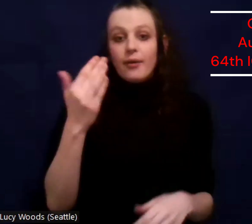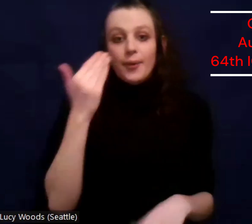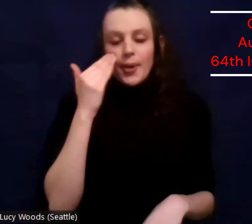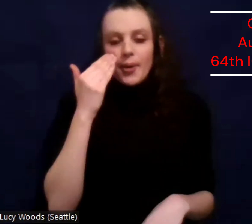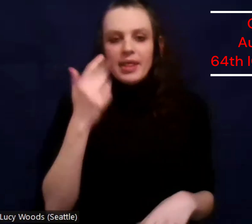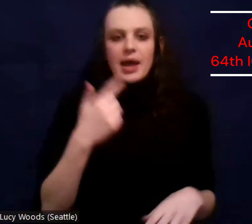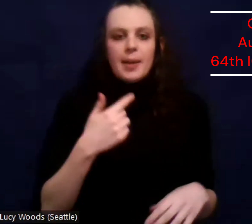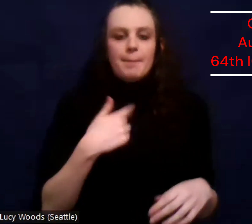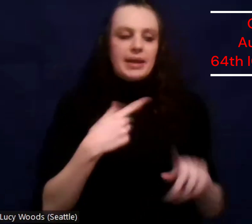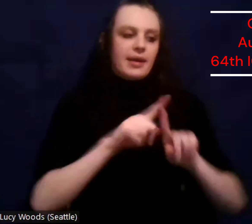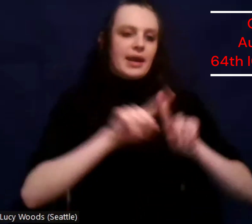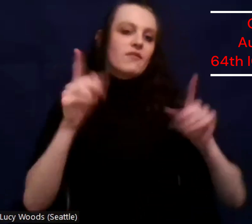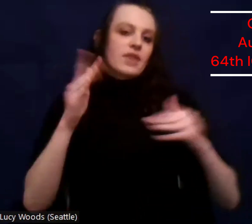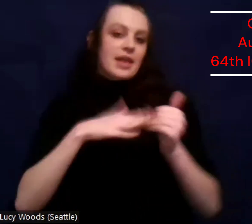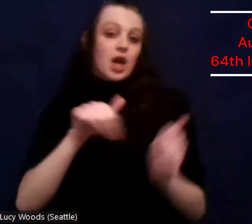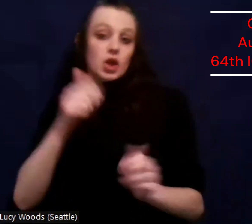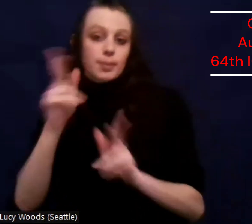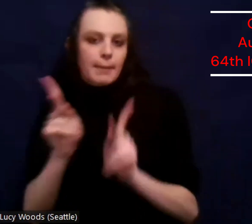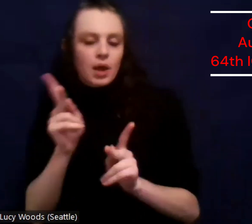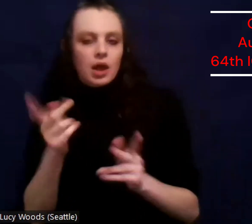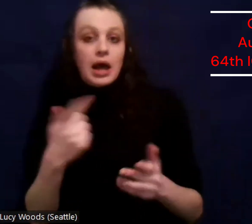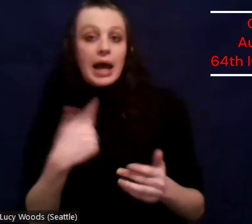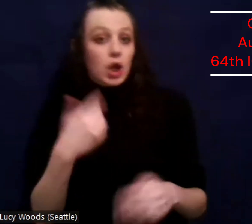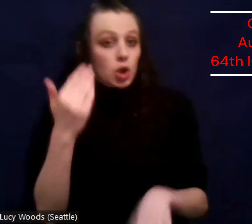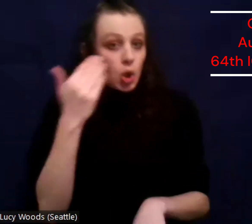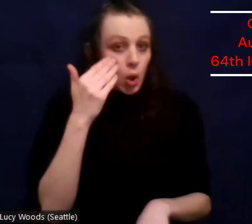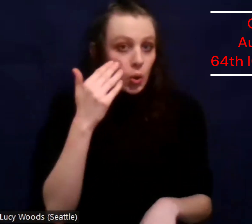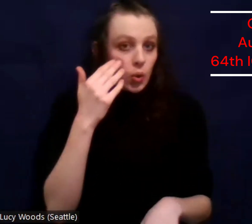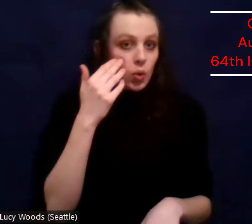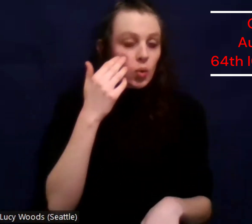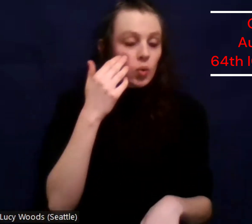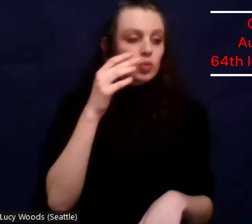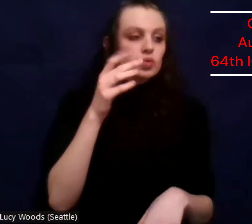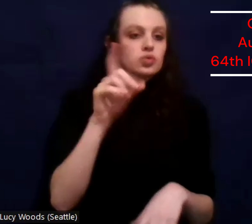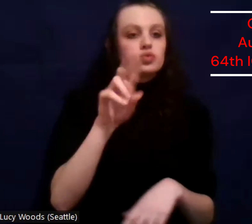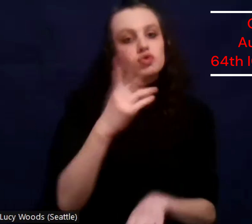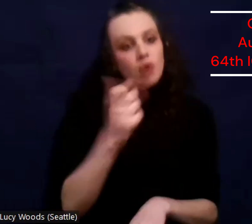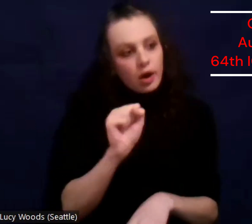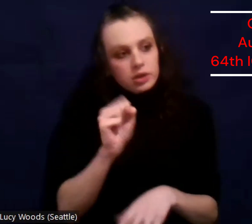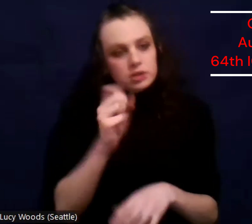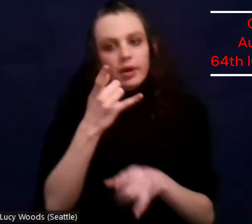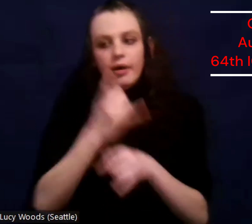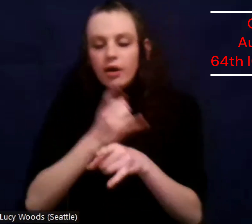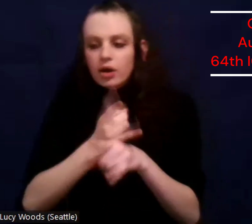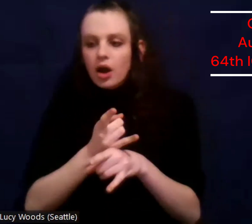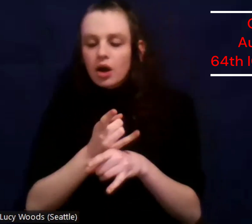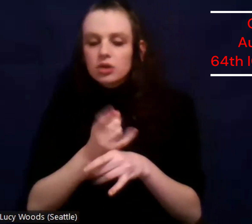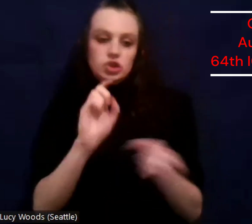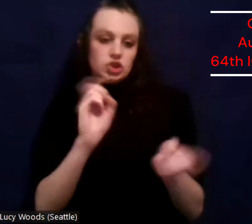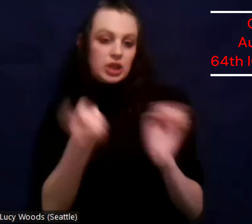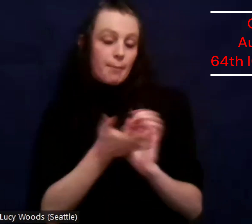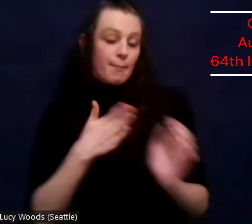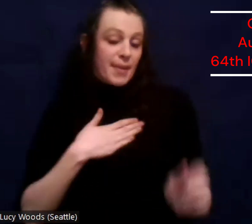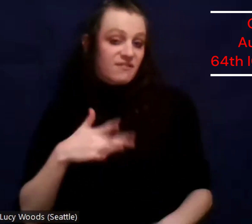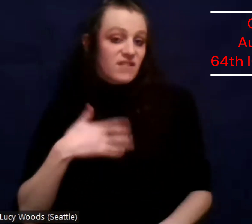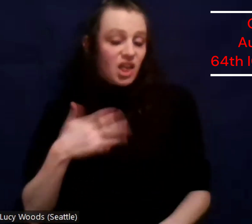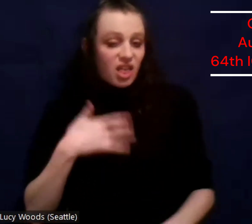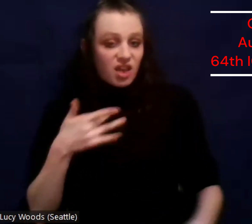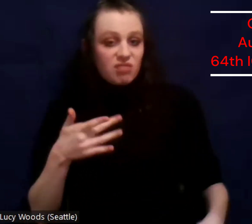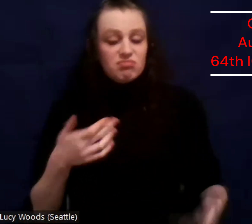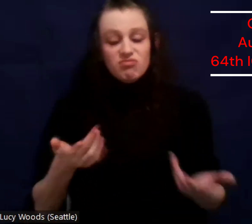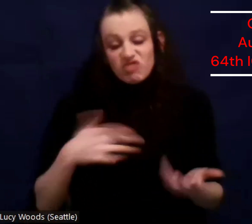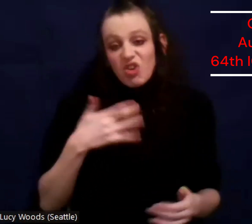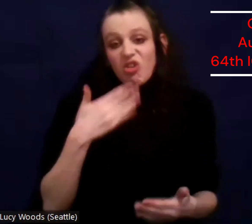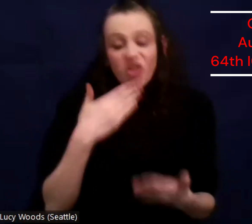that getting high and drunk changed the way I feel, and it made me feel good for a time, and I just